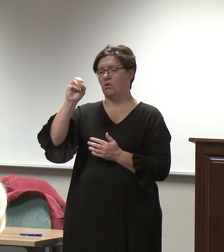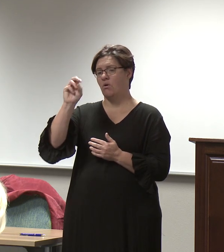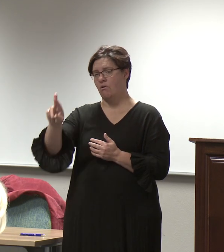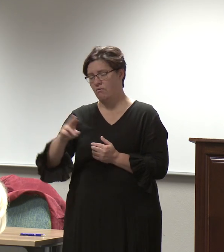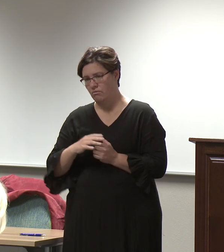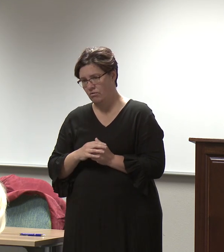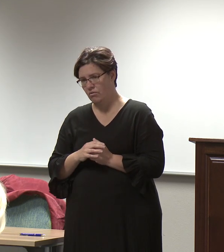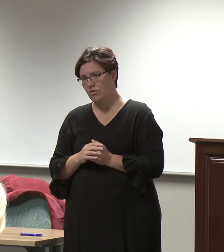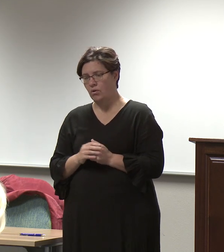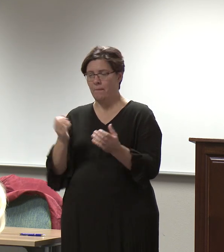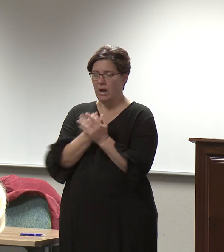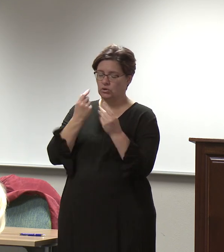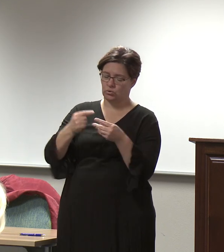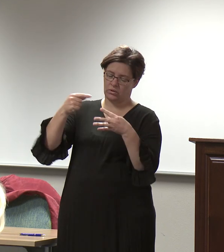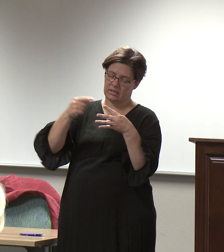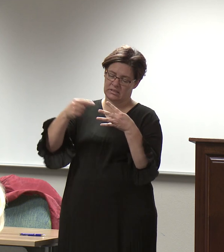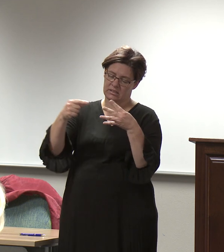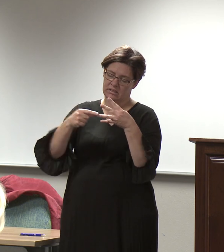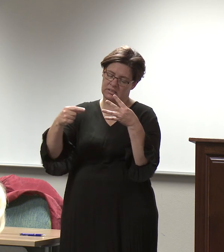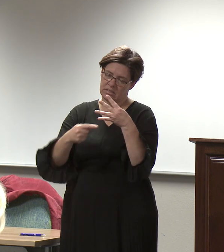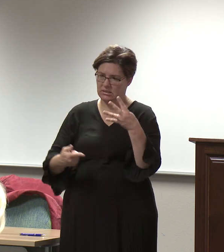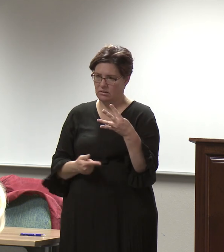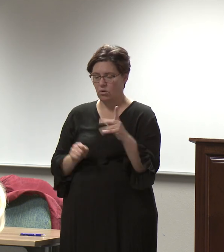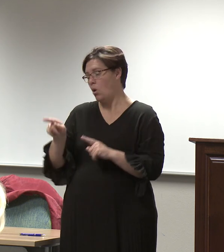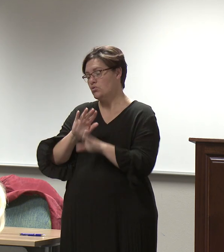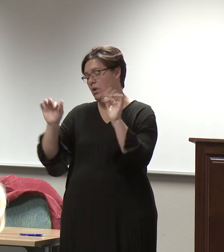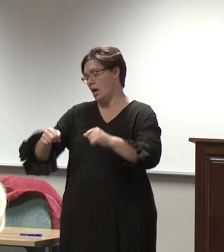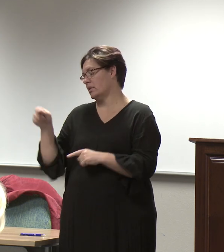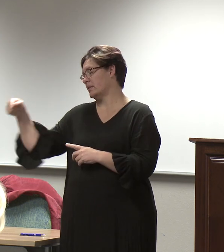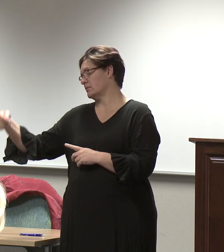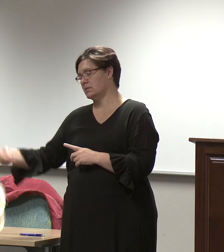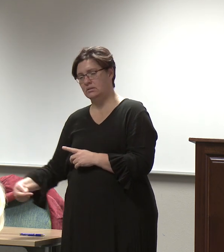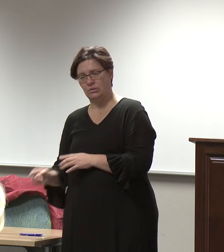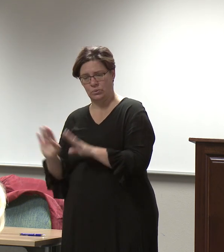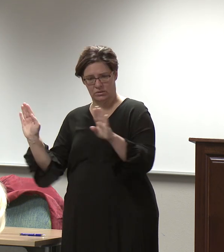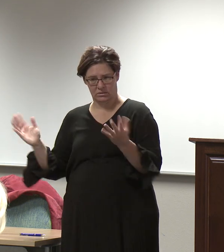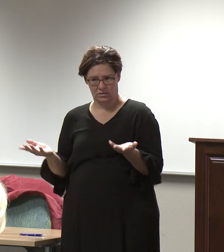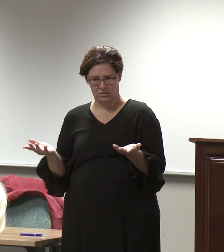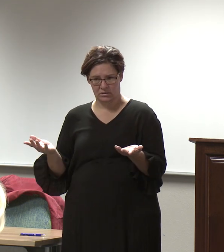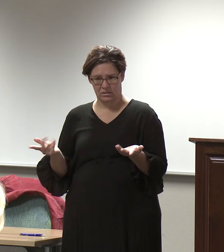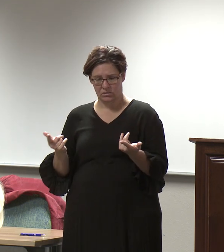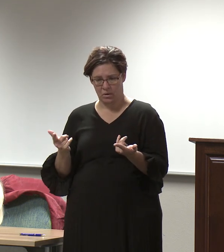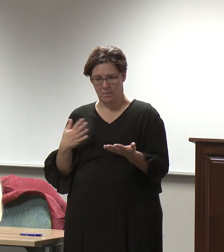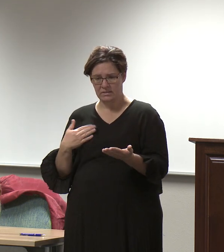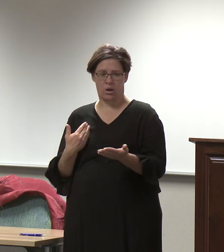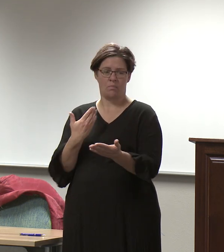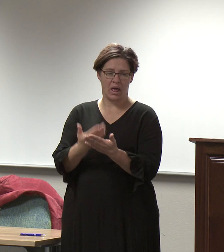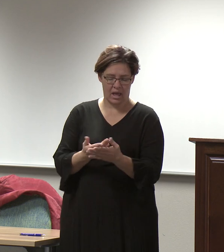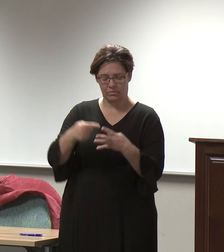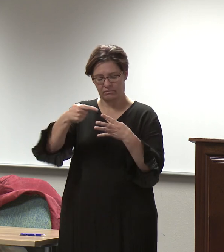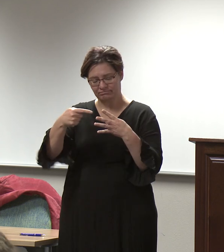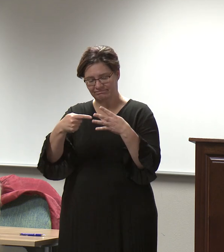to conduct this and that. You can do this and that, not that and that. So you have really to comply with